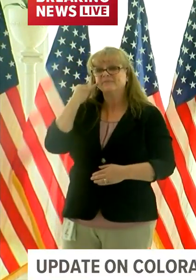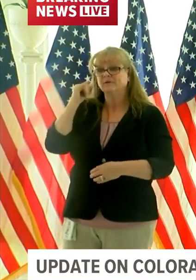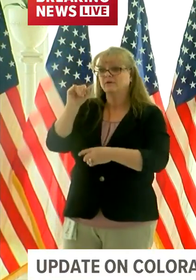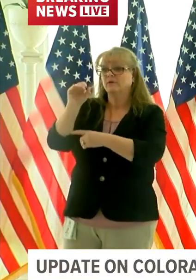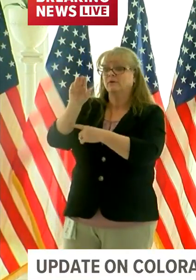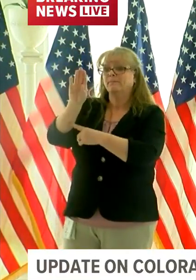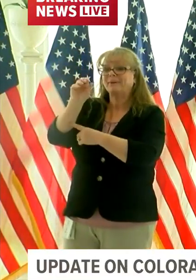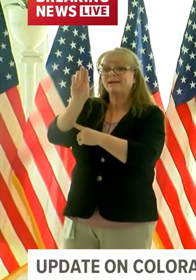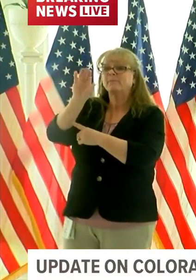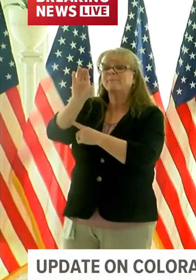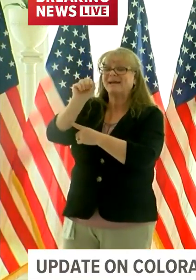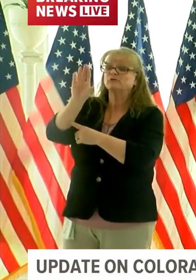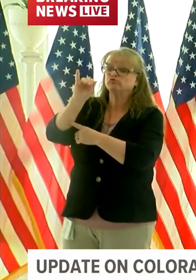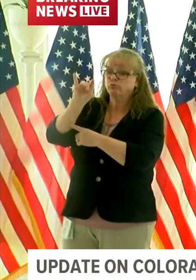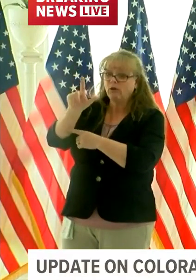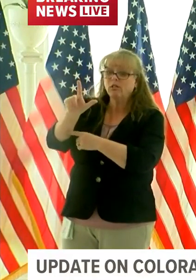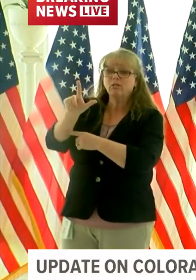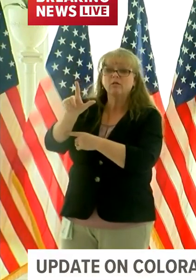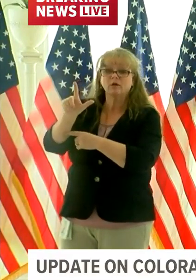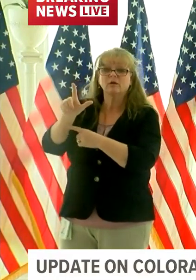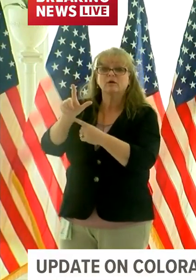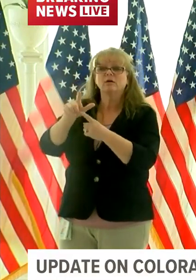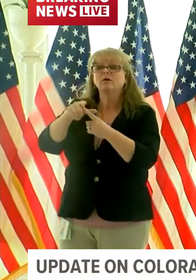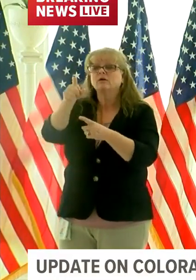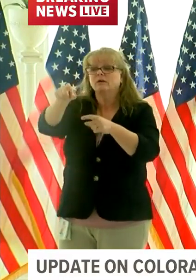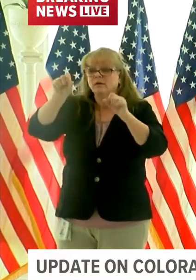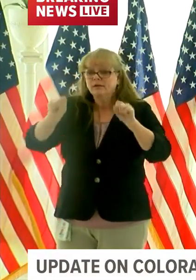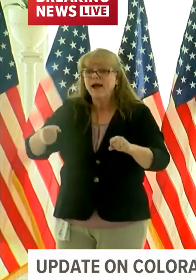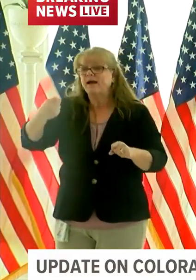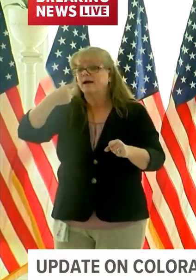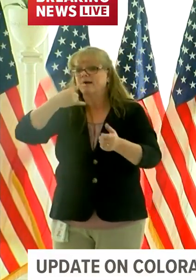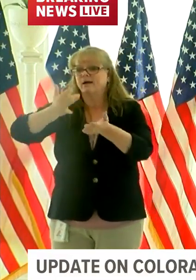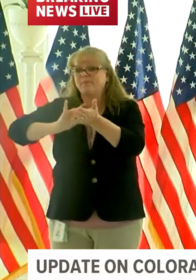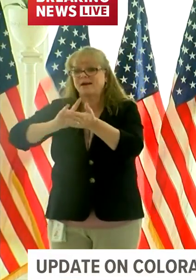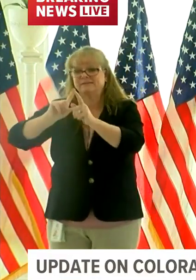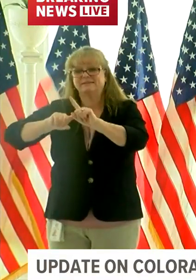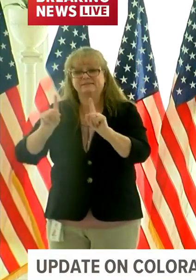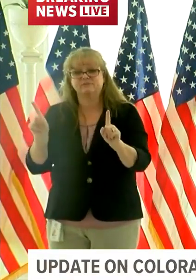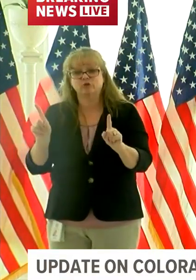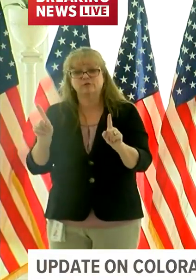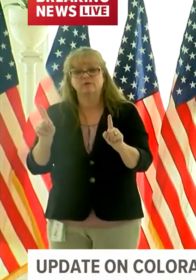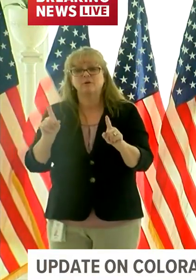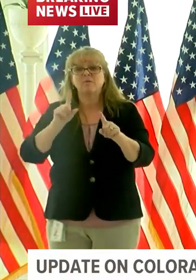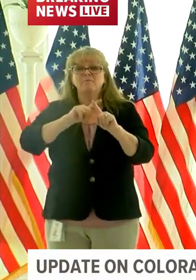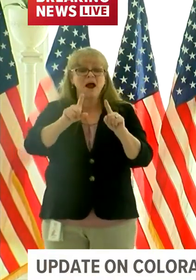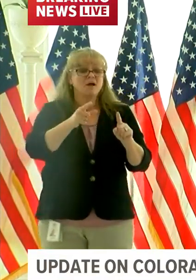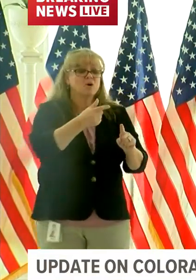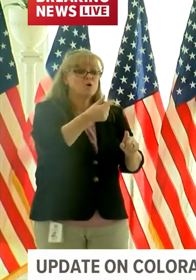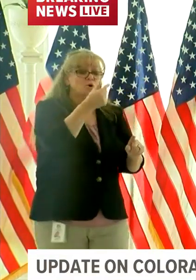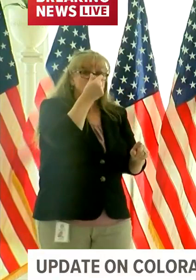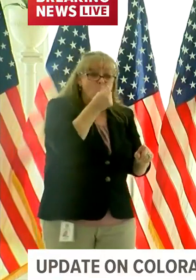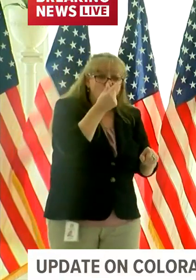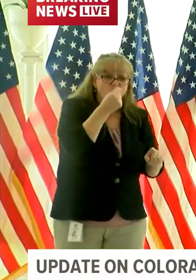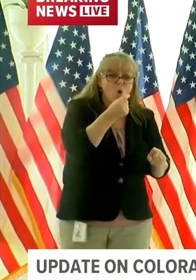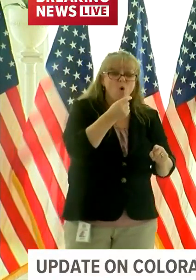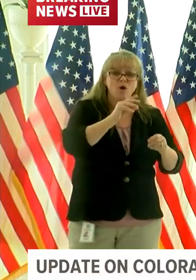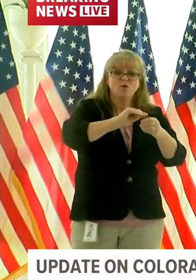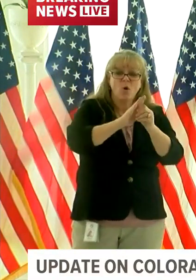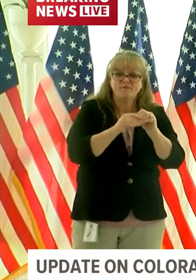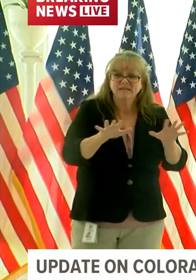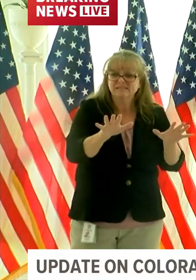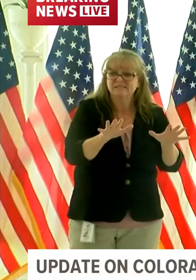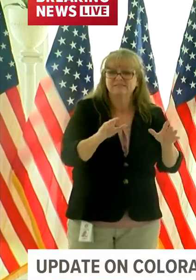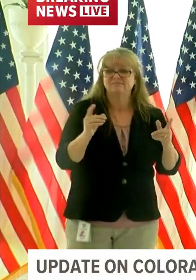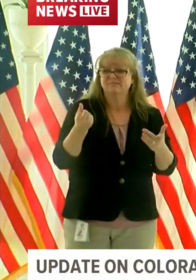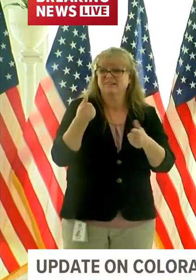have strep or staph, there's a different treatment. But if it's influenza, if it's cold, if it's COVID-19, it's the same. If it's bacterial, you might still need